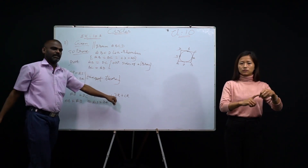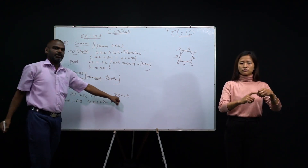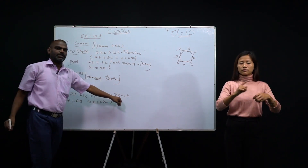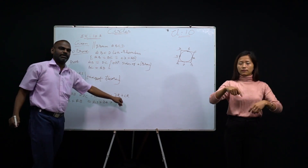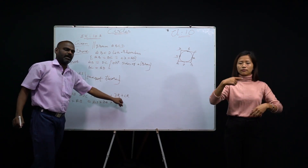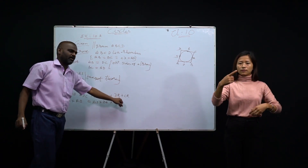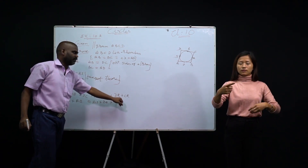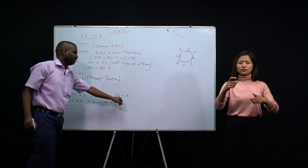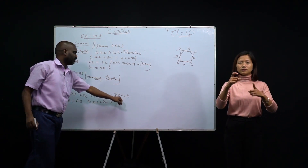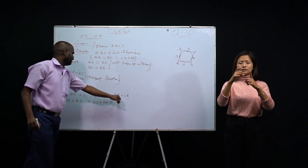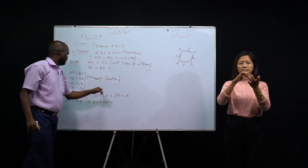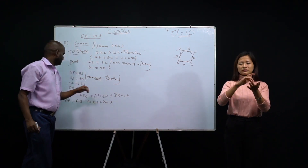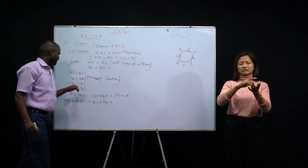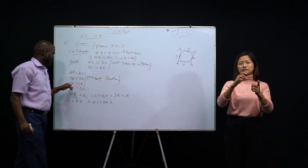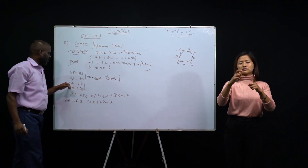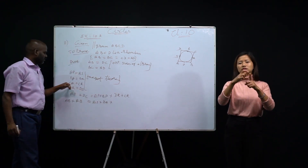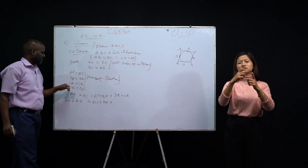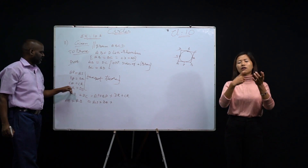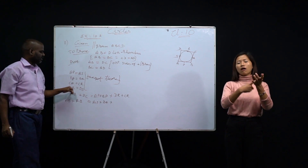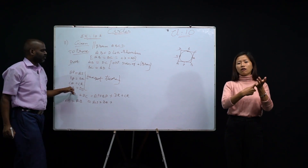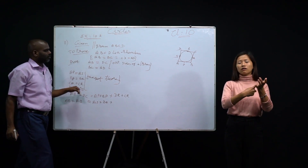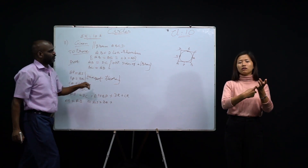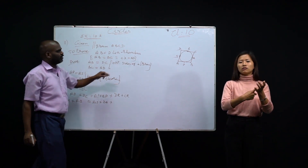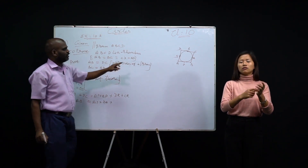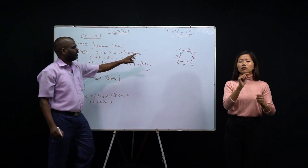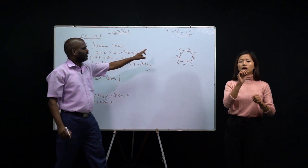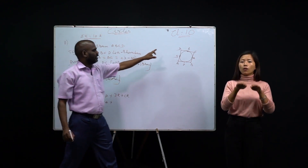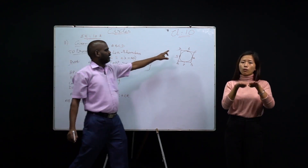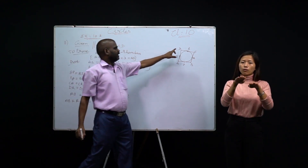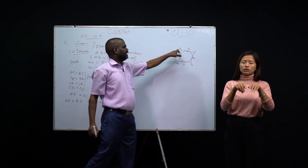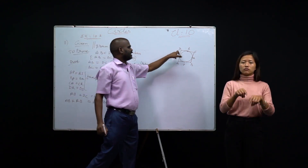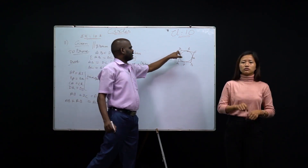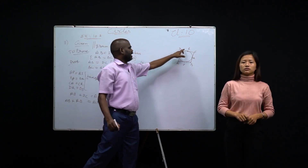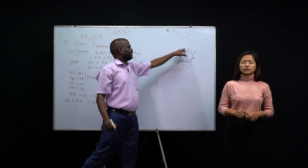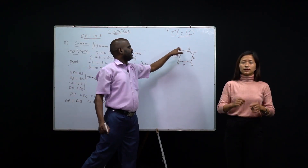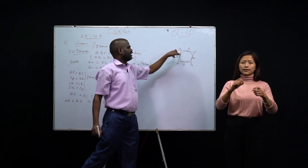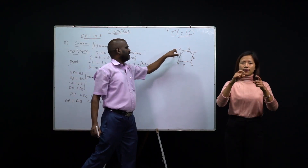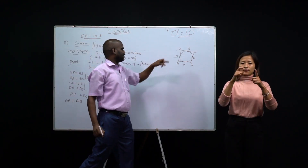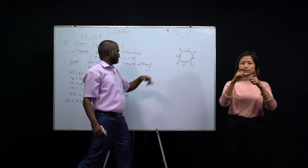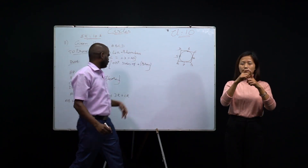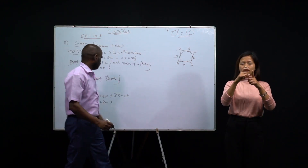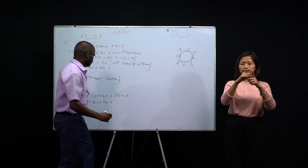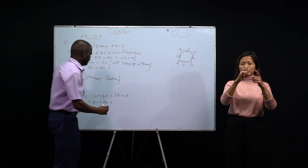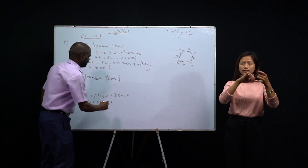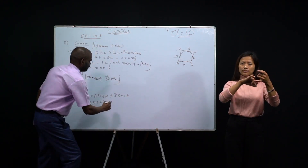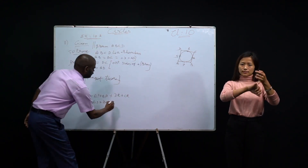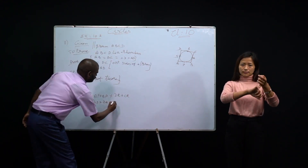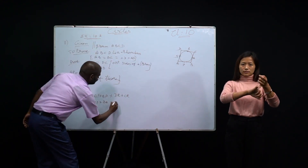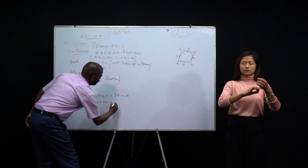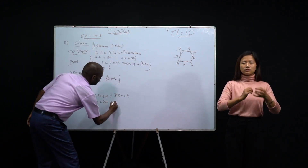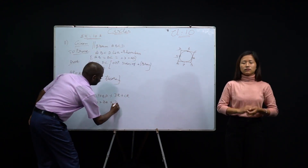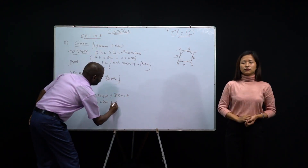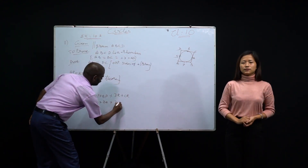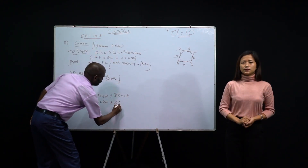Next, in place of DR, DR what? DR is equal to DS, right? DR and DS are equal, so DS.